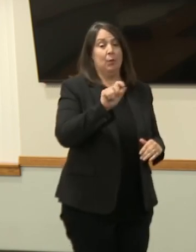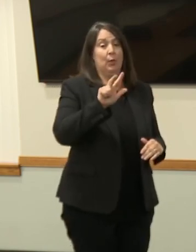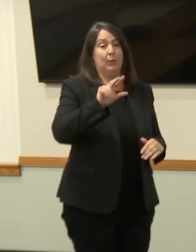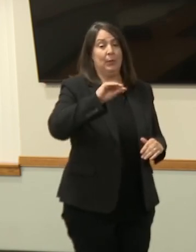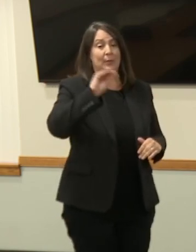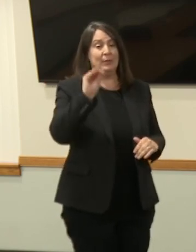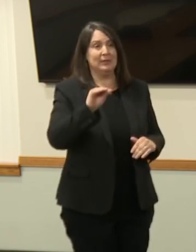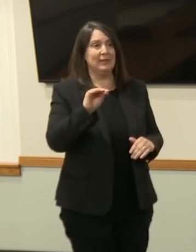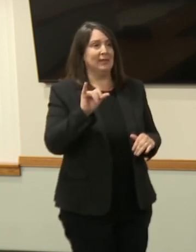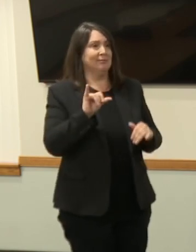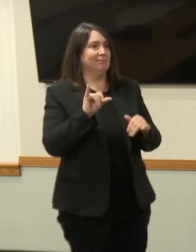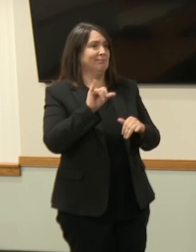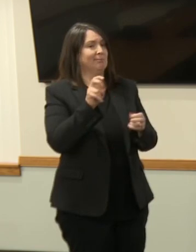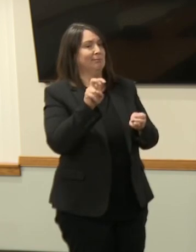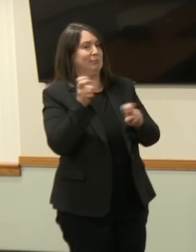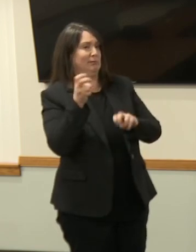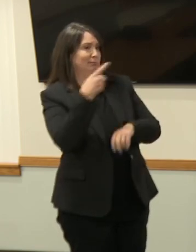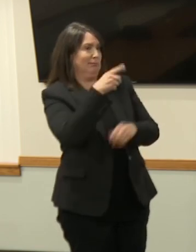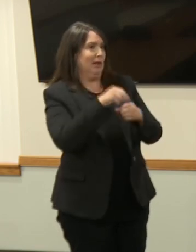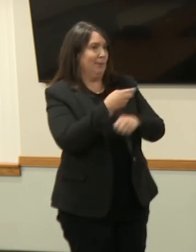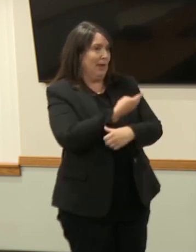are hospitalized.